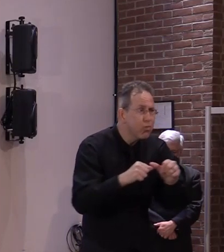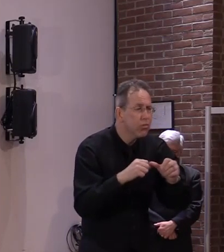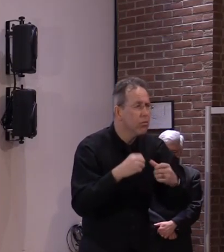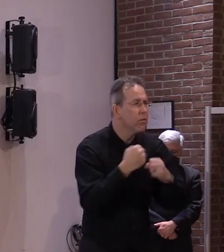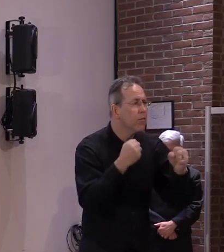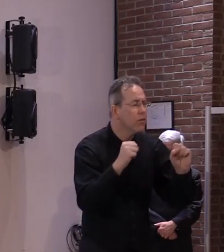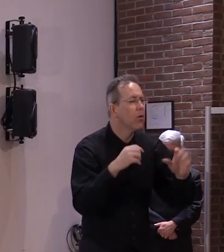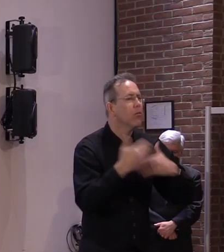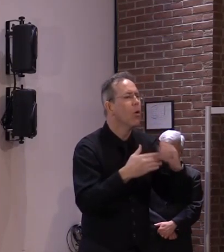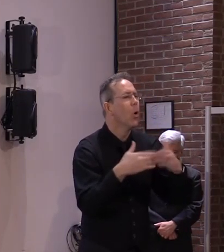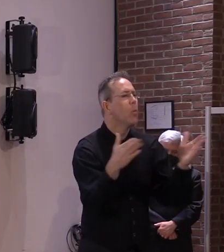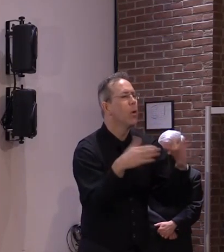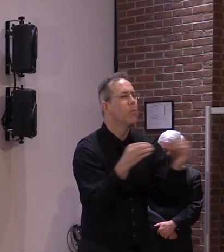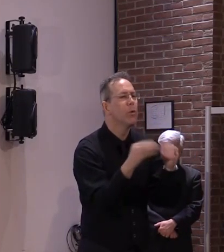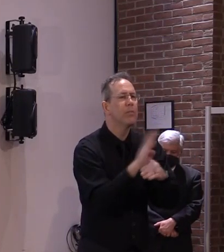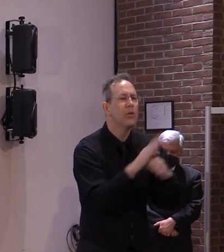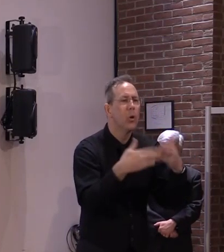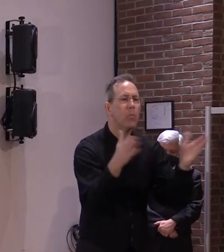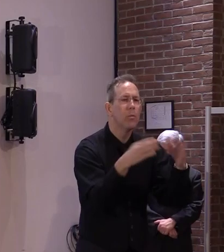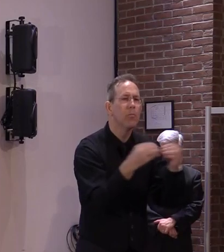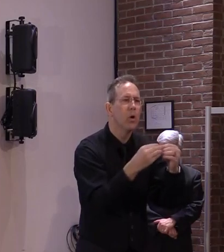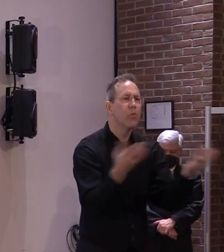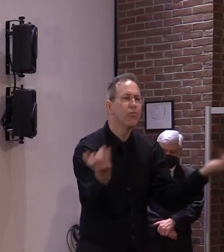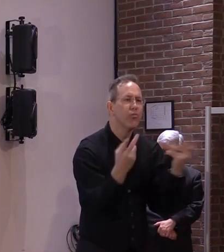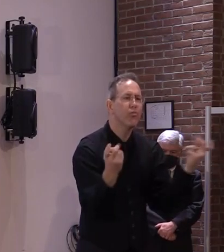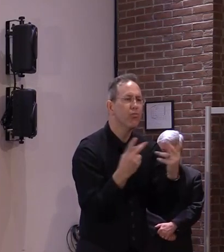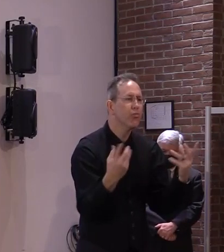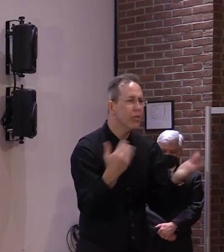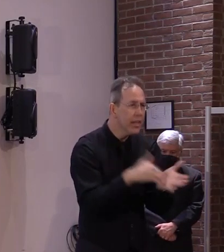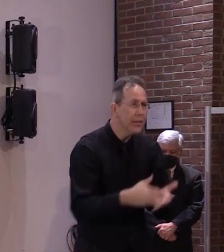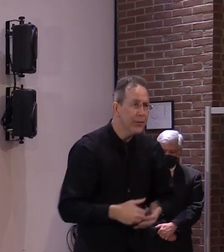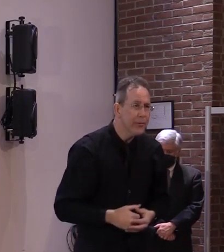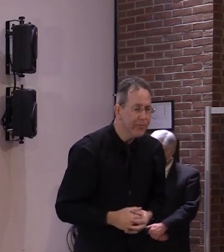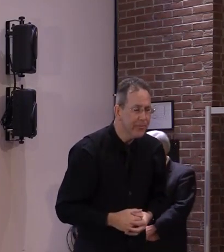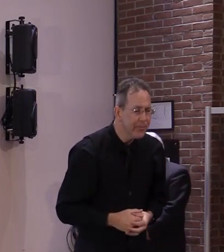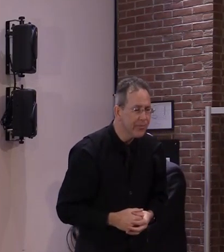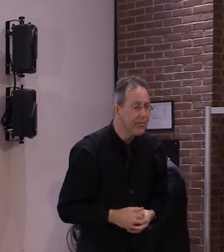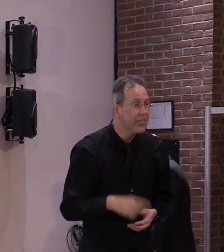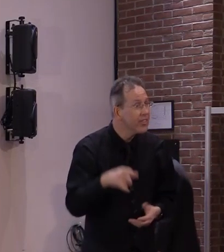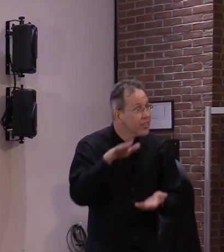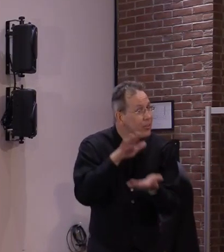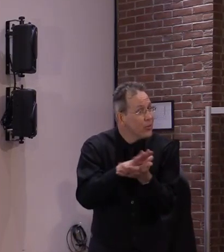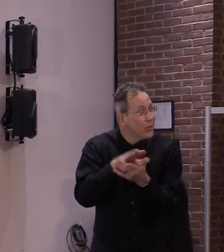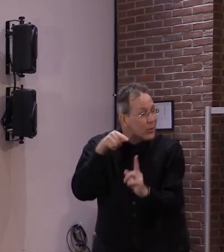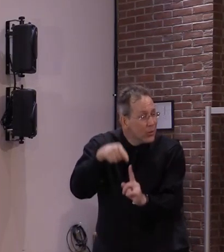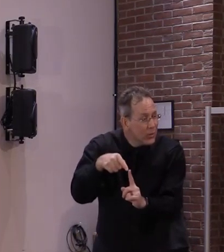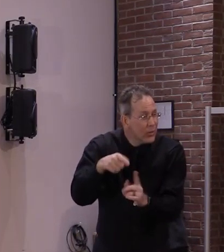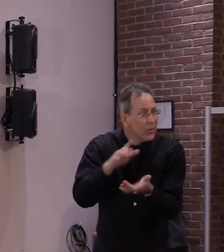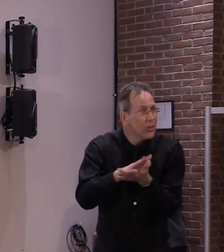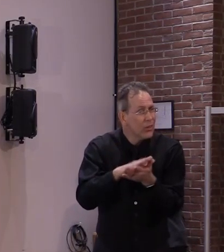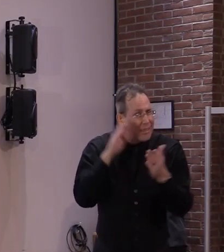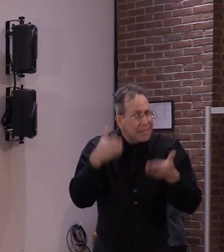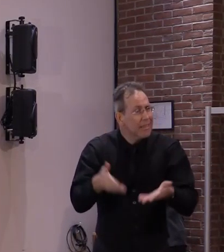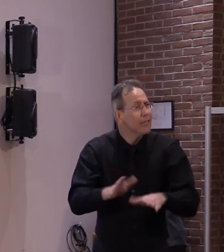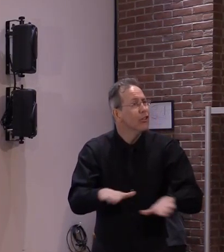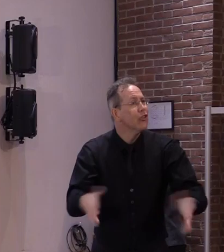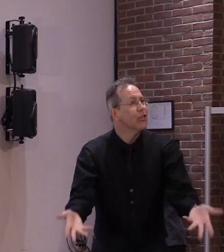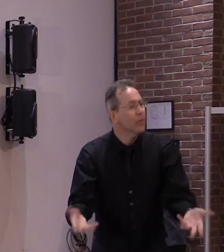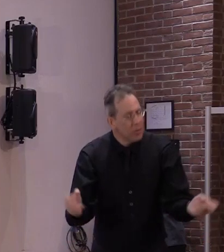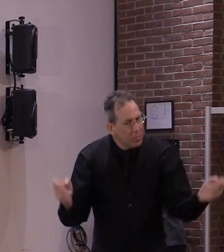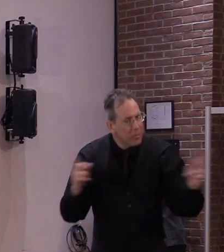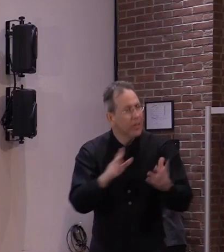able to once again turn the spigot in other areas as well. On that note, as we mentioned last week, the CDC